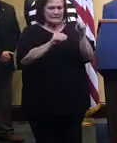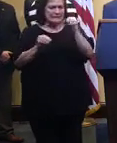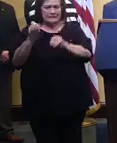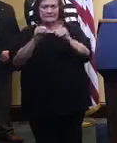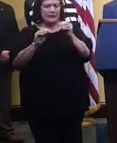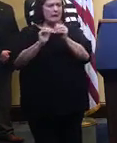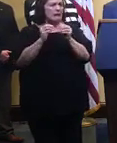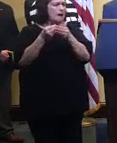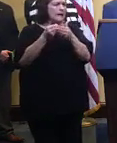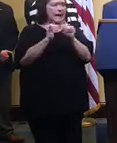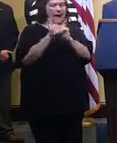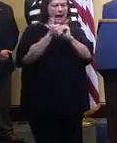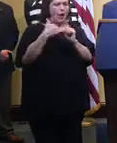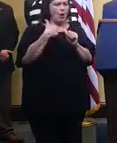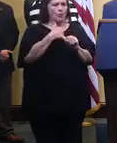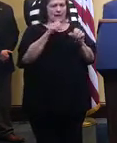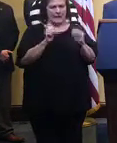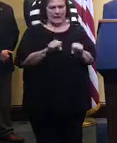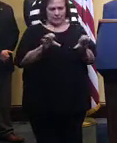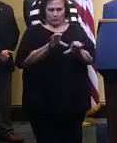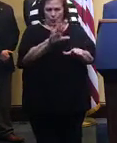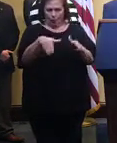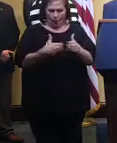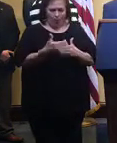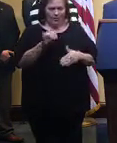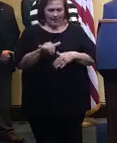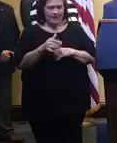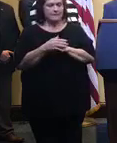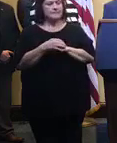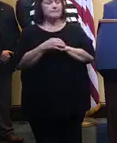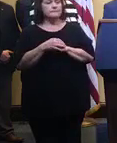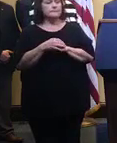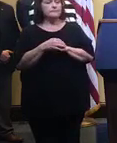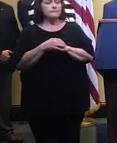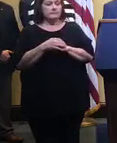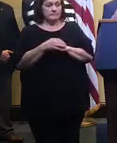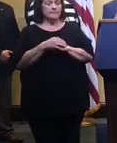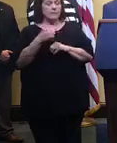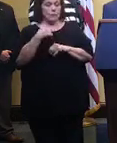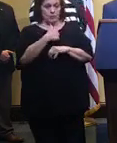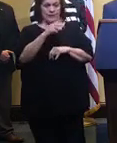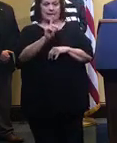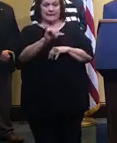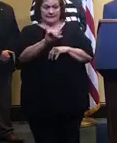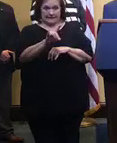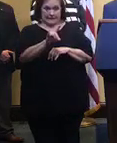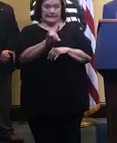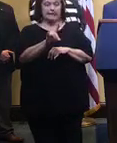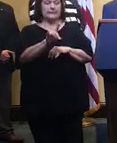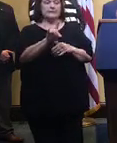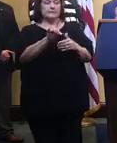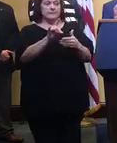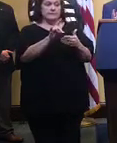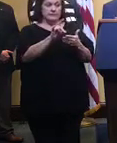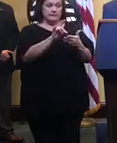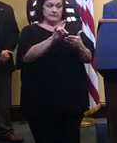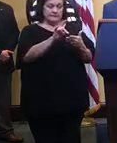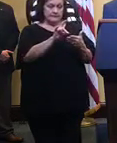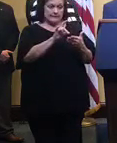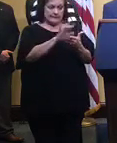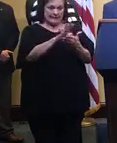20,000 tons. But I assure you what we did is we removed all the high piles and the